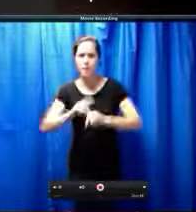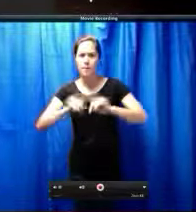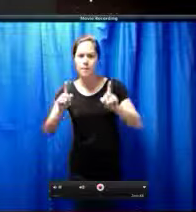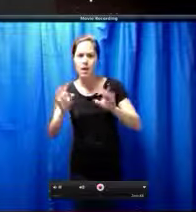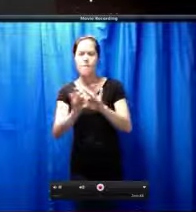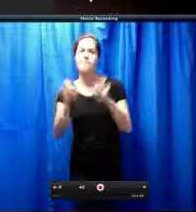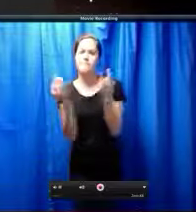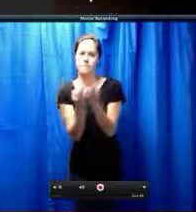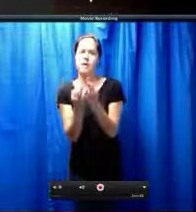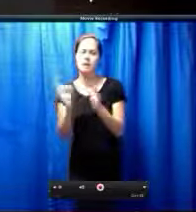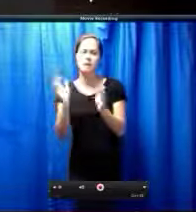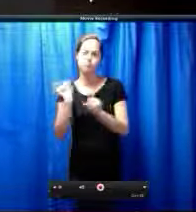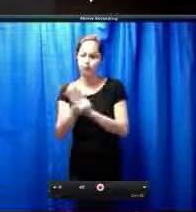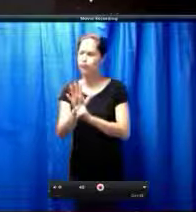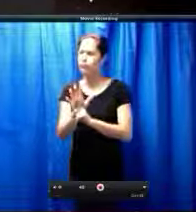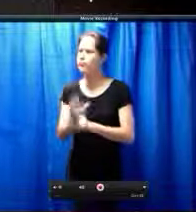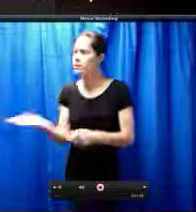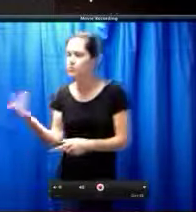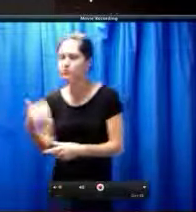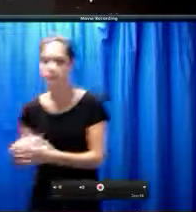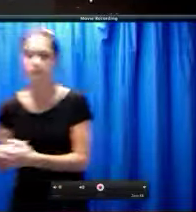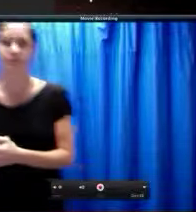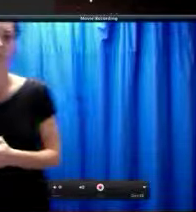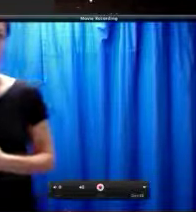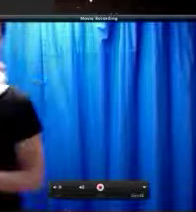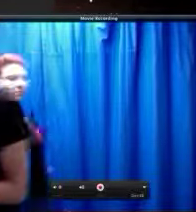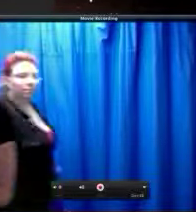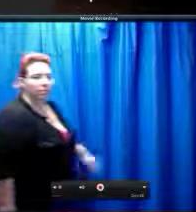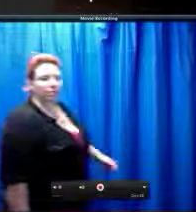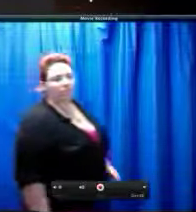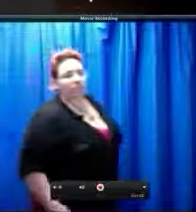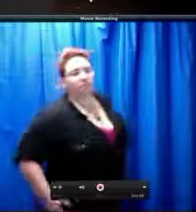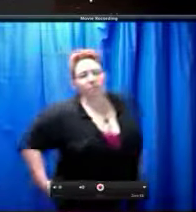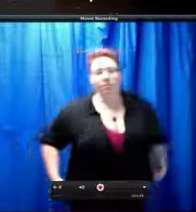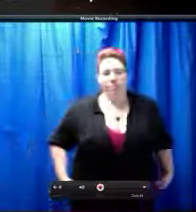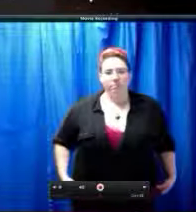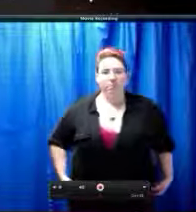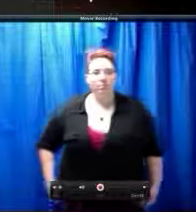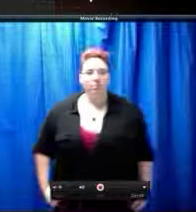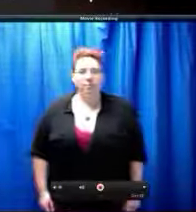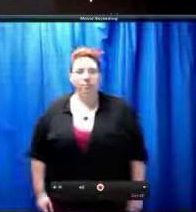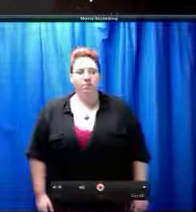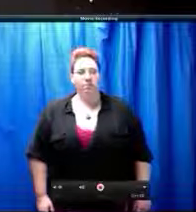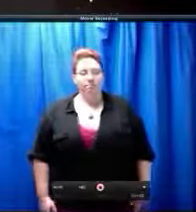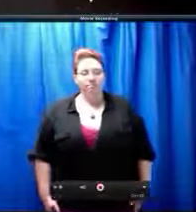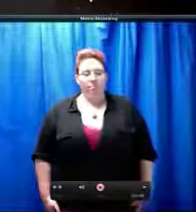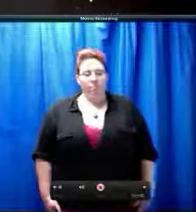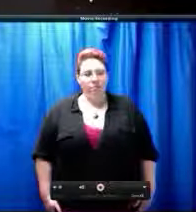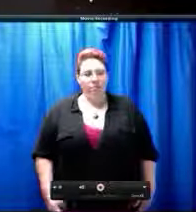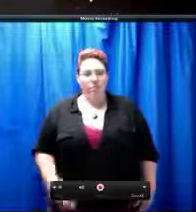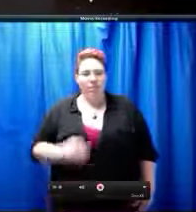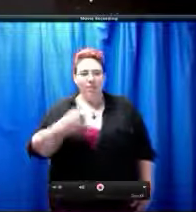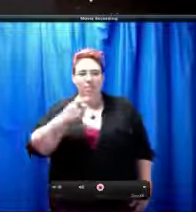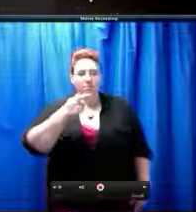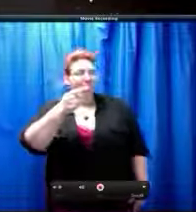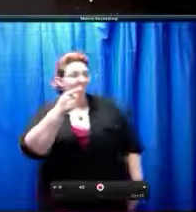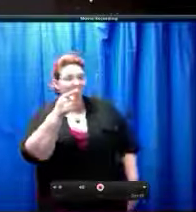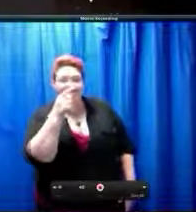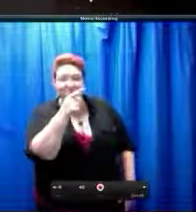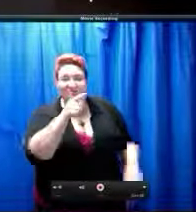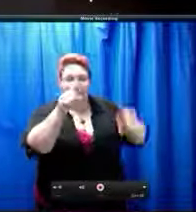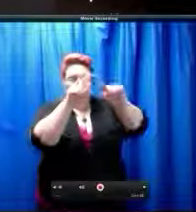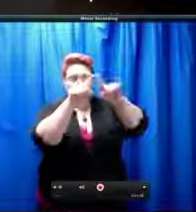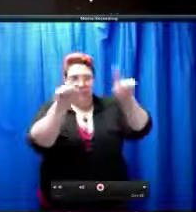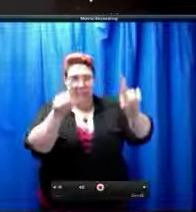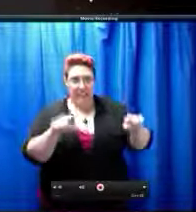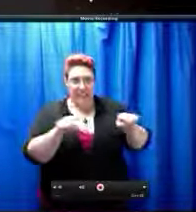pretty awful. This is a pretty important slide to me, because one of the things that I'm going to be talking about today is